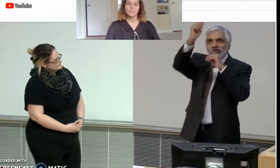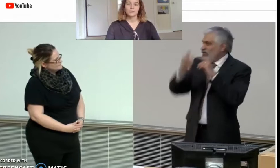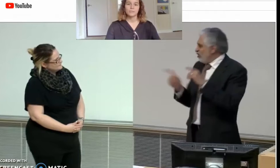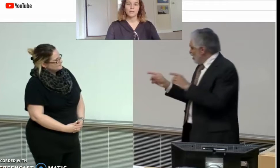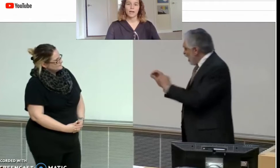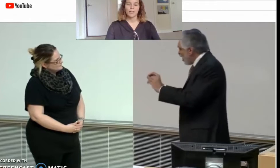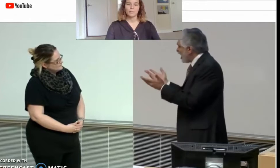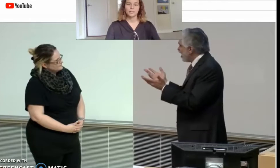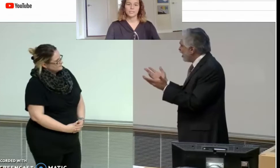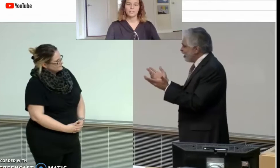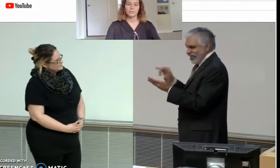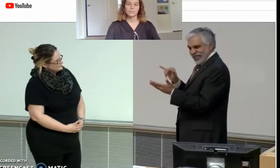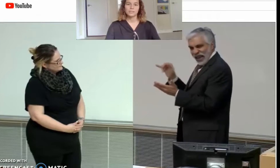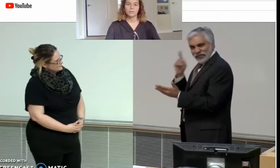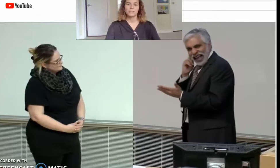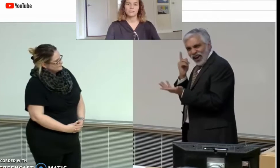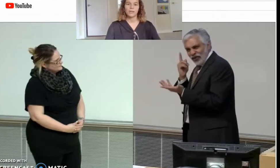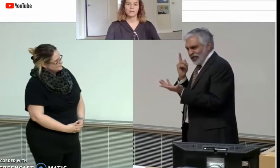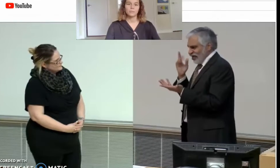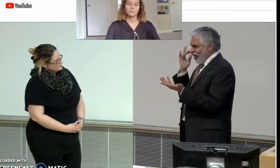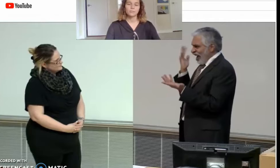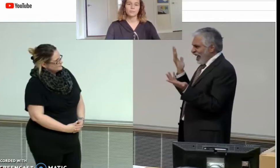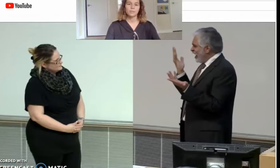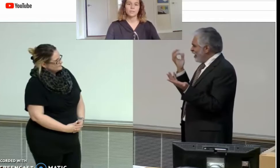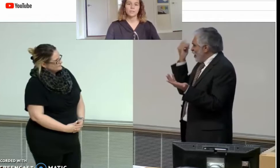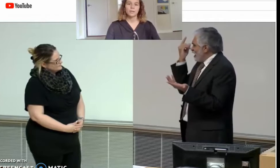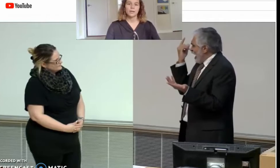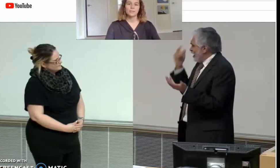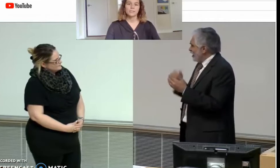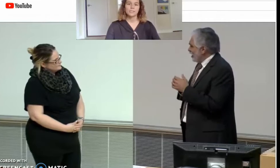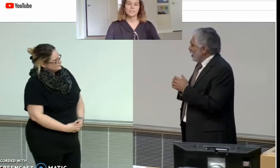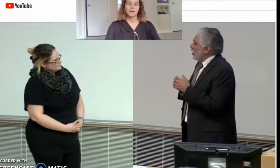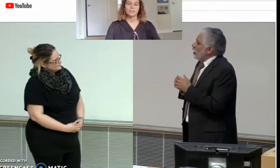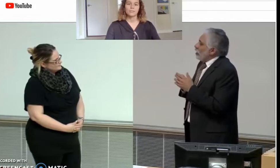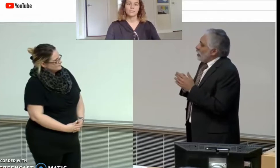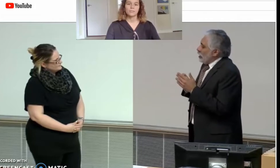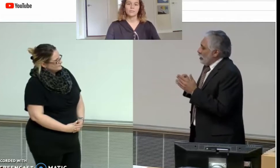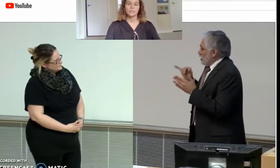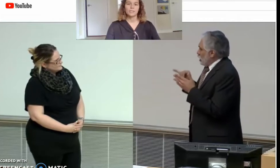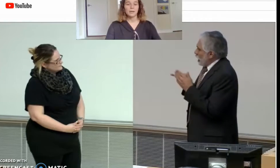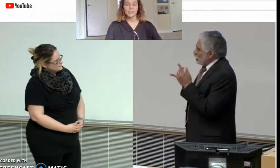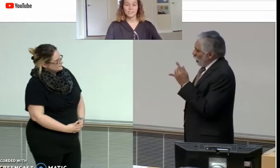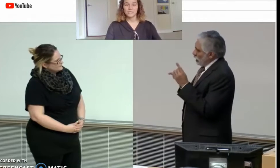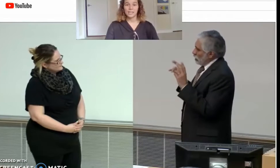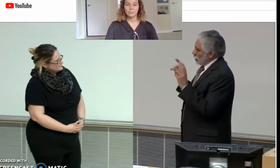is how that person develops. That's why it's so variable. I know it doesn't sound good. You might not understand,